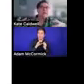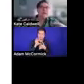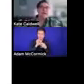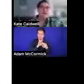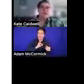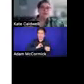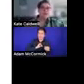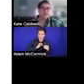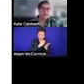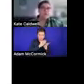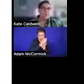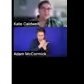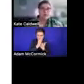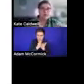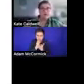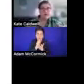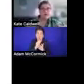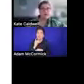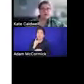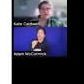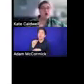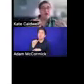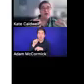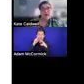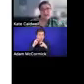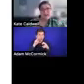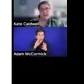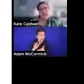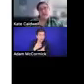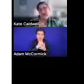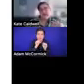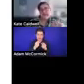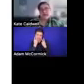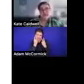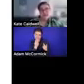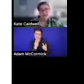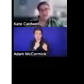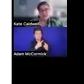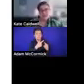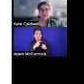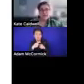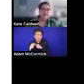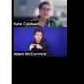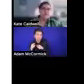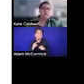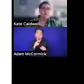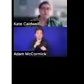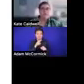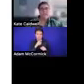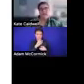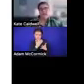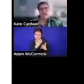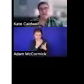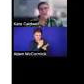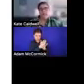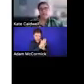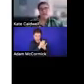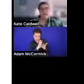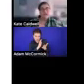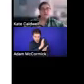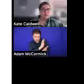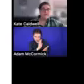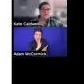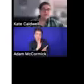than looking at the structures within which those variables are happening. That can actually tokenize individuals.